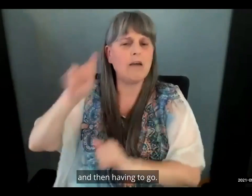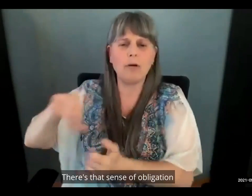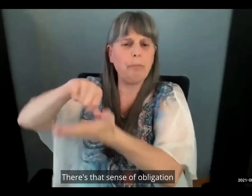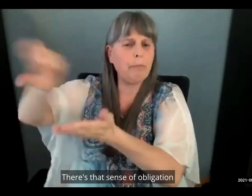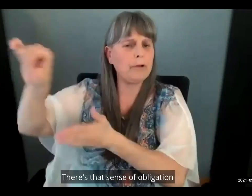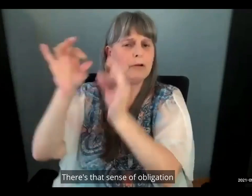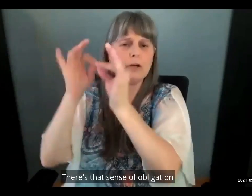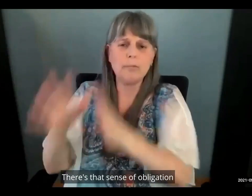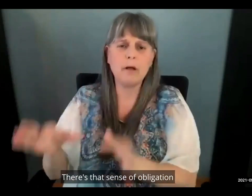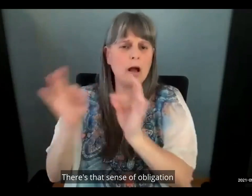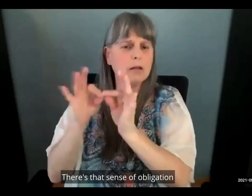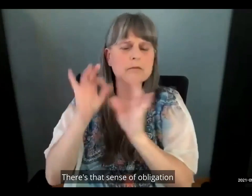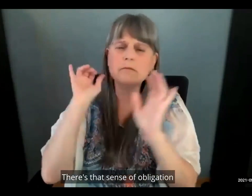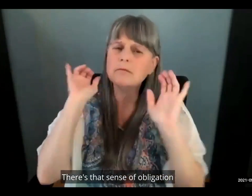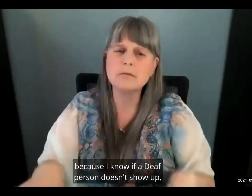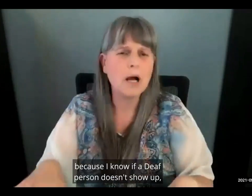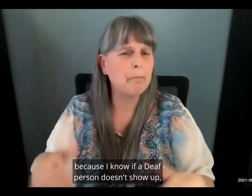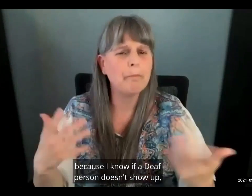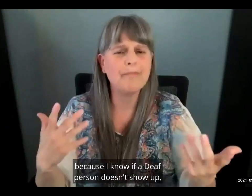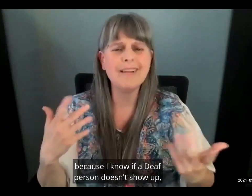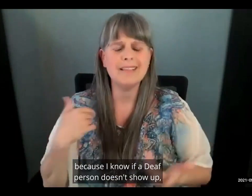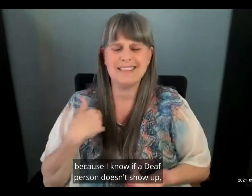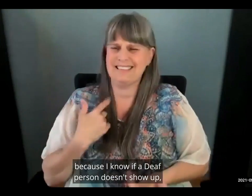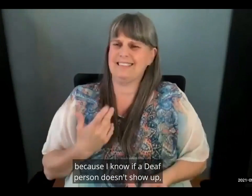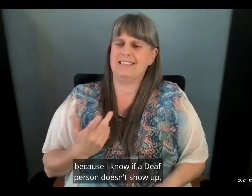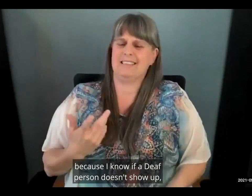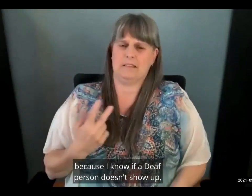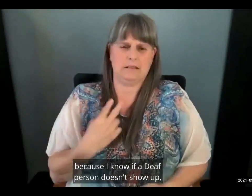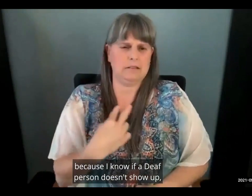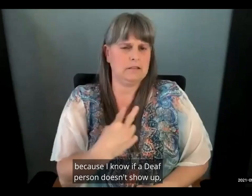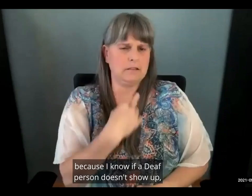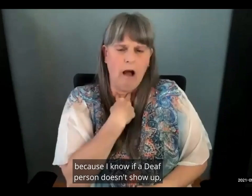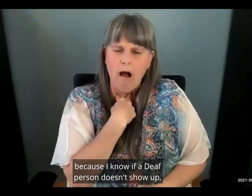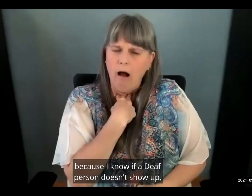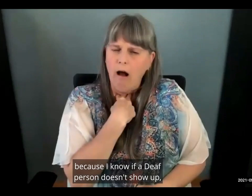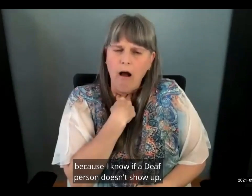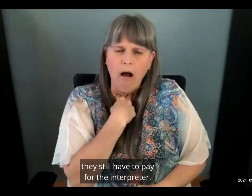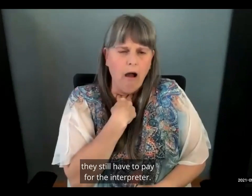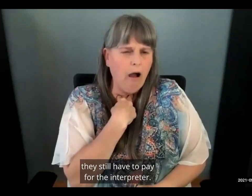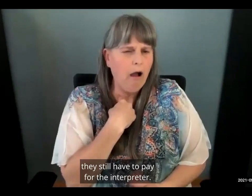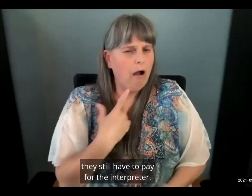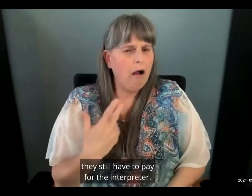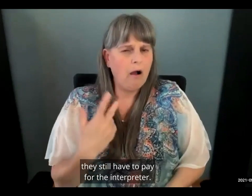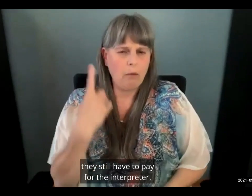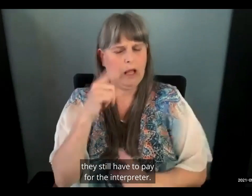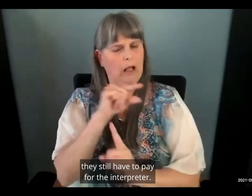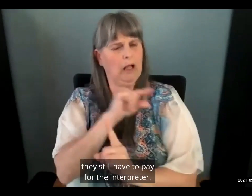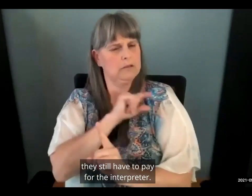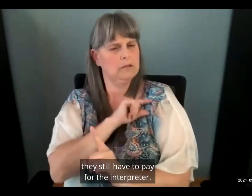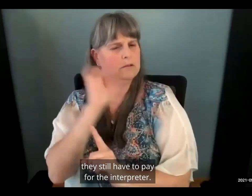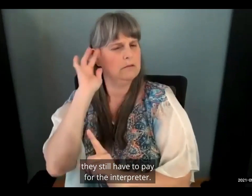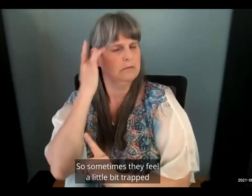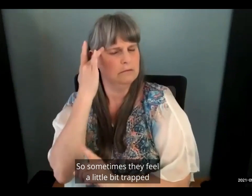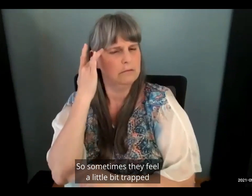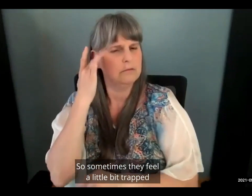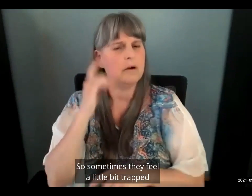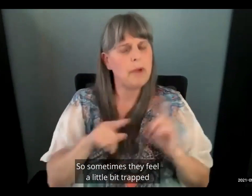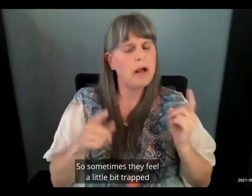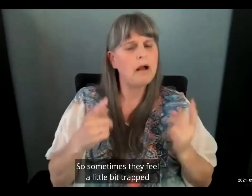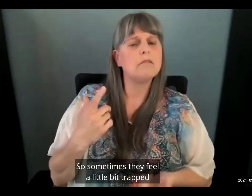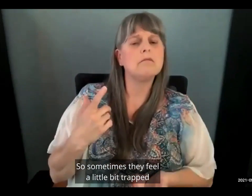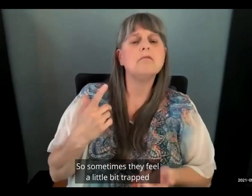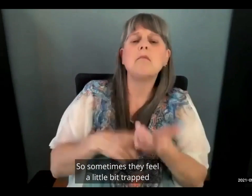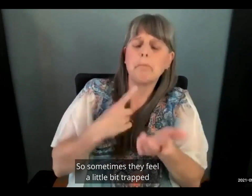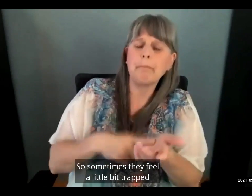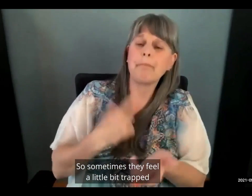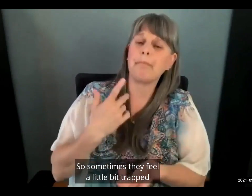to go. There's that sense of obligation, because I know if, you know, a deaf person doesn't show up, they still have to pay for the interpreter. So sometimes I feel